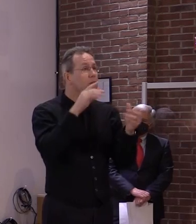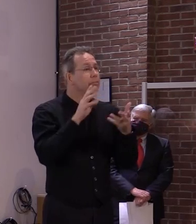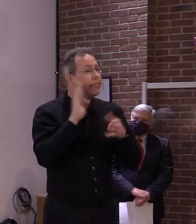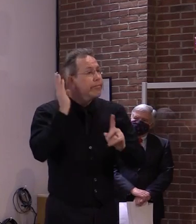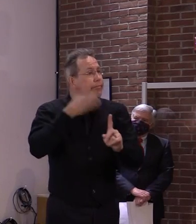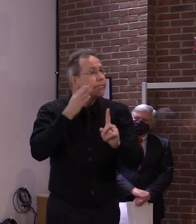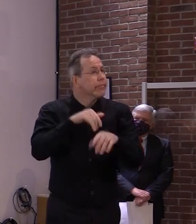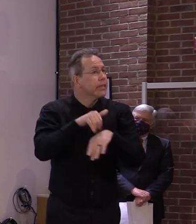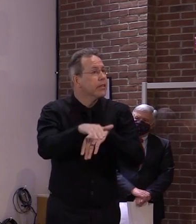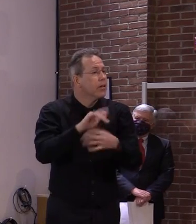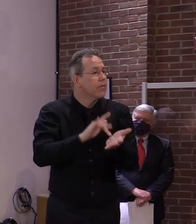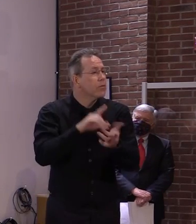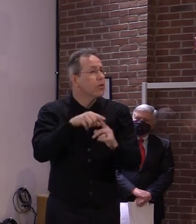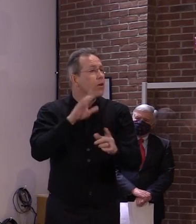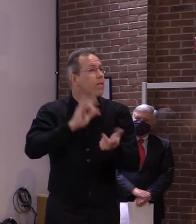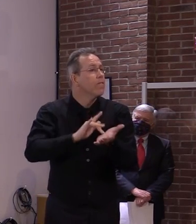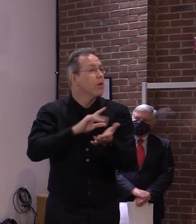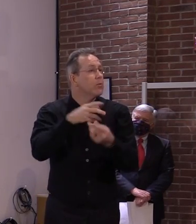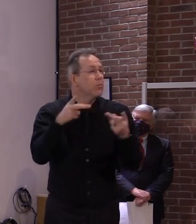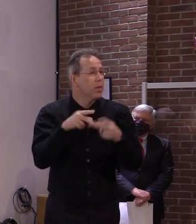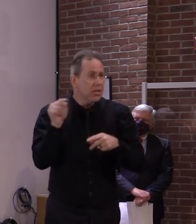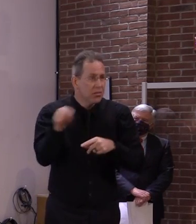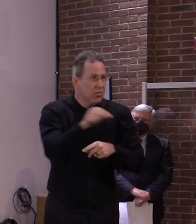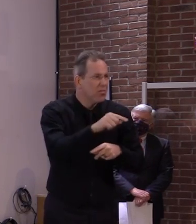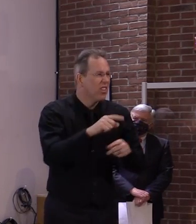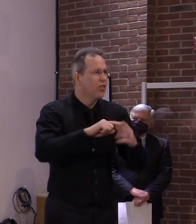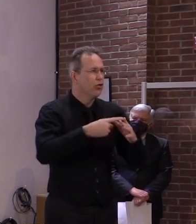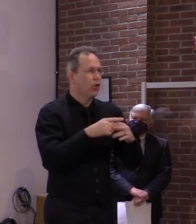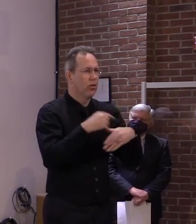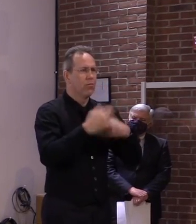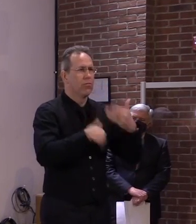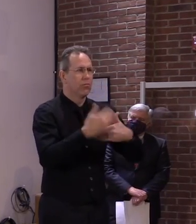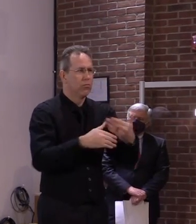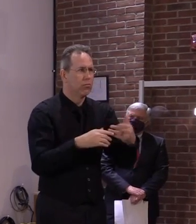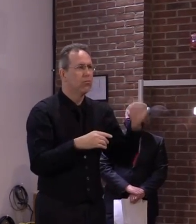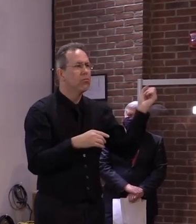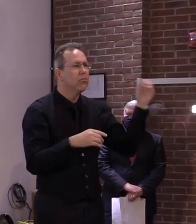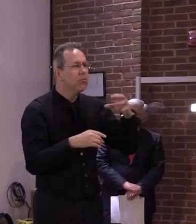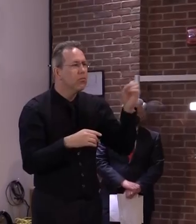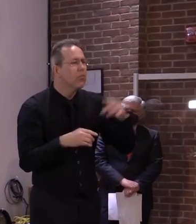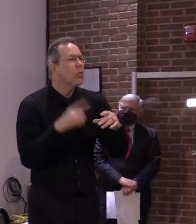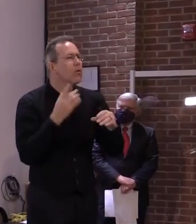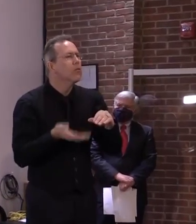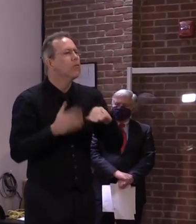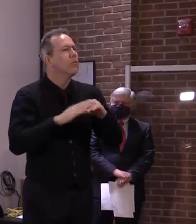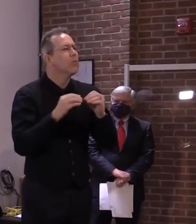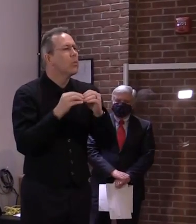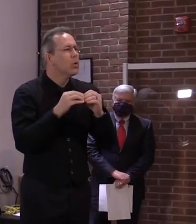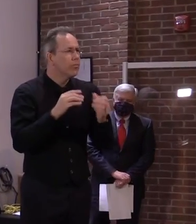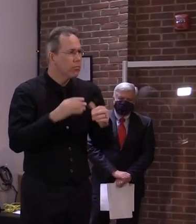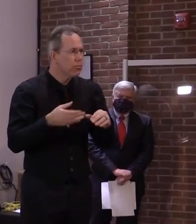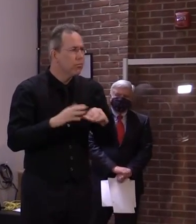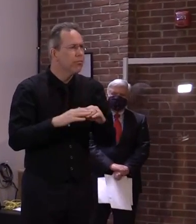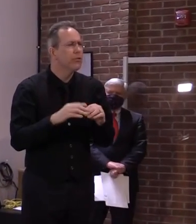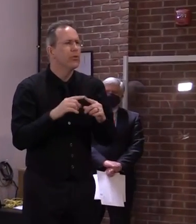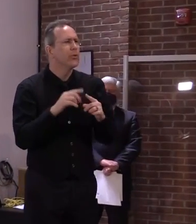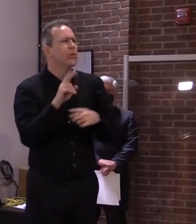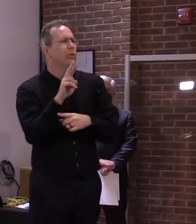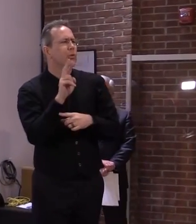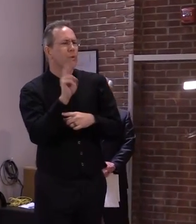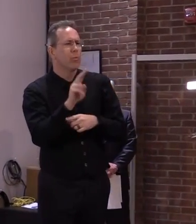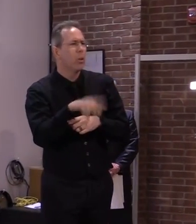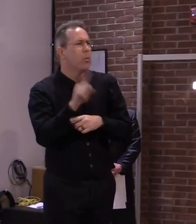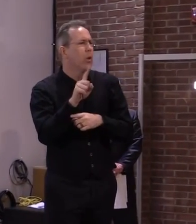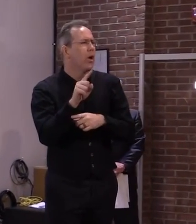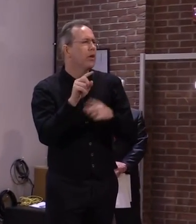that program, that pilot program, will see a slight increase from 2 to 2.1 million this week. And